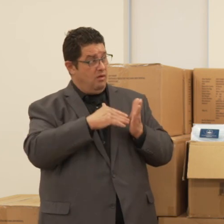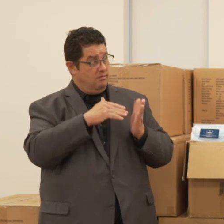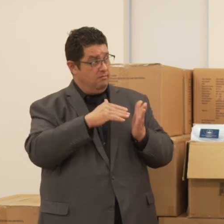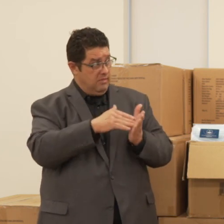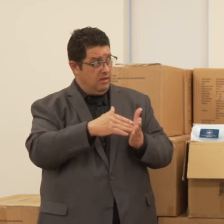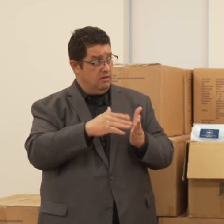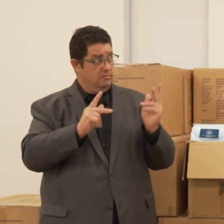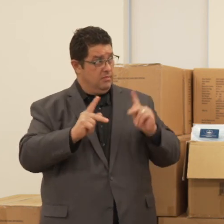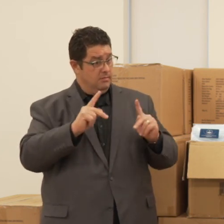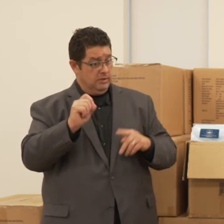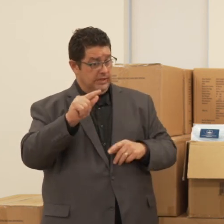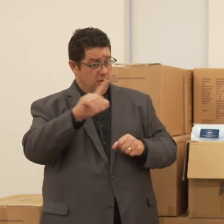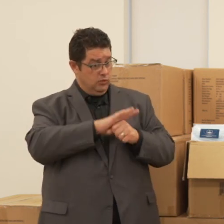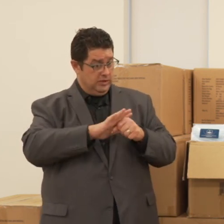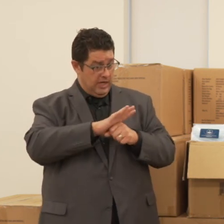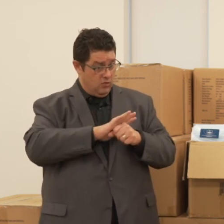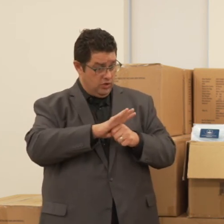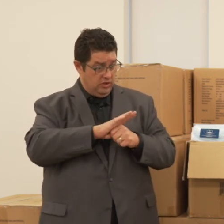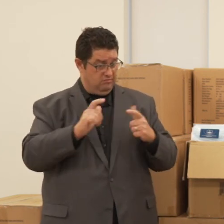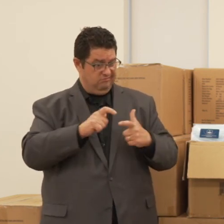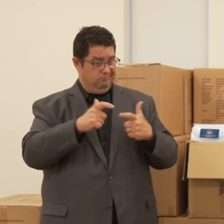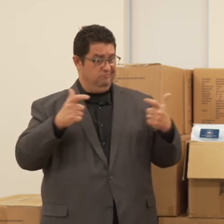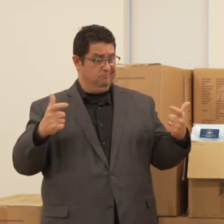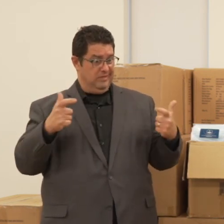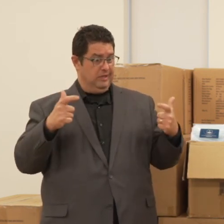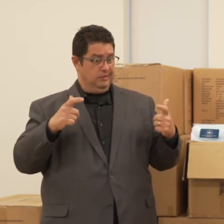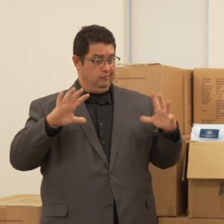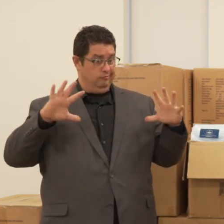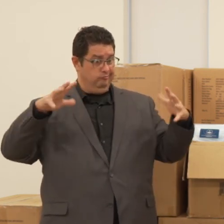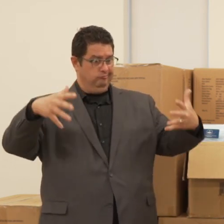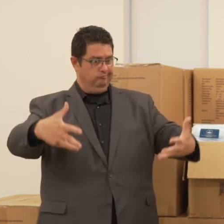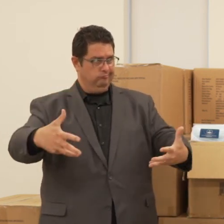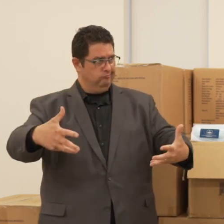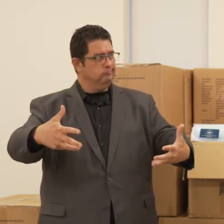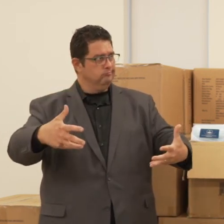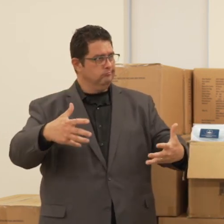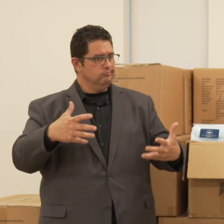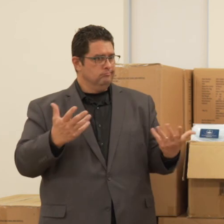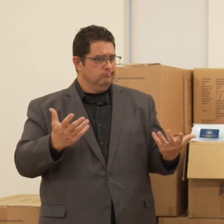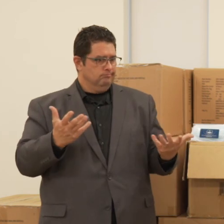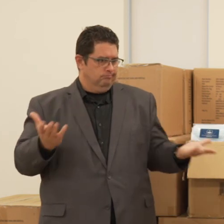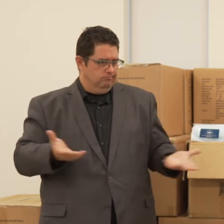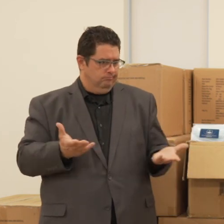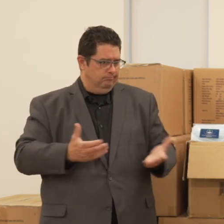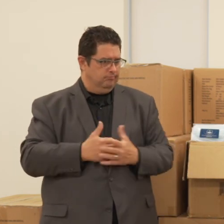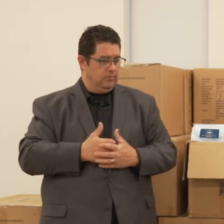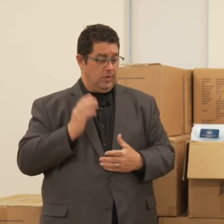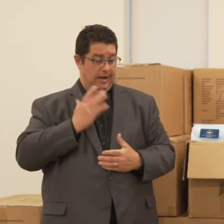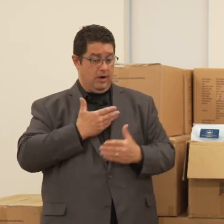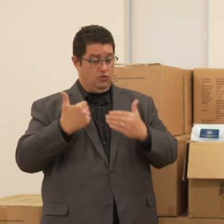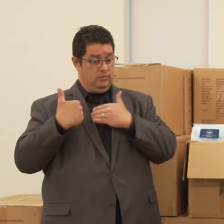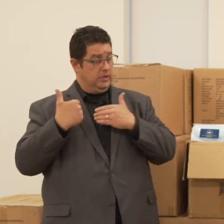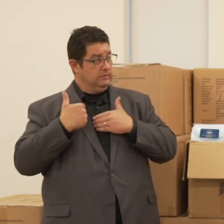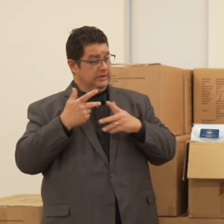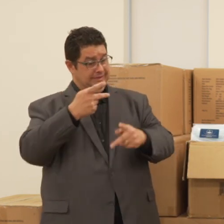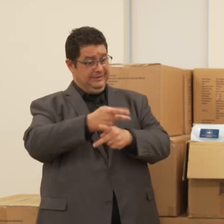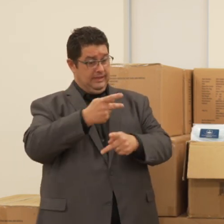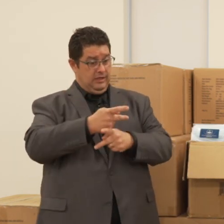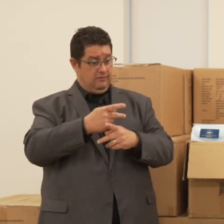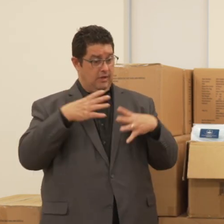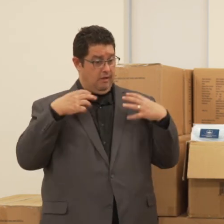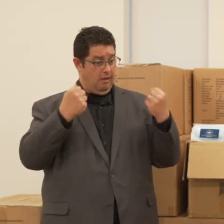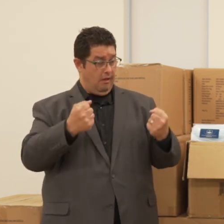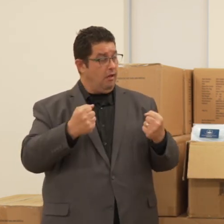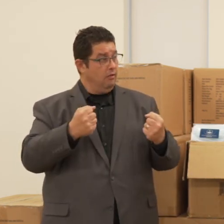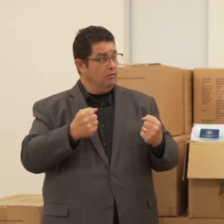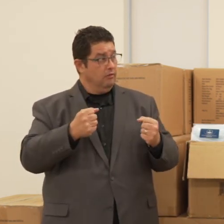largest jurisdiction on the Missouri side of the river in the metropolitan service area, and our responsibility is to take care of the health and welfare of people in